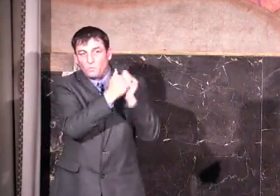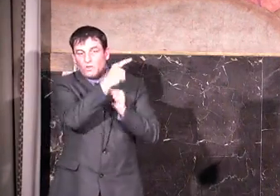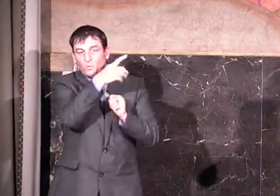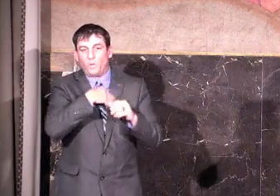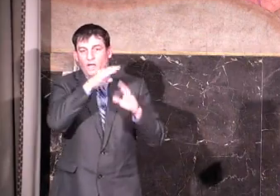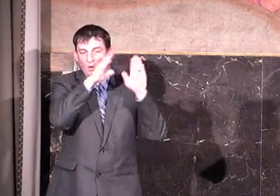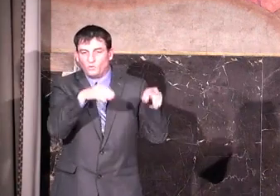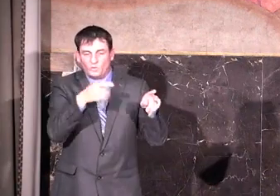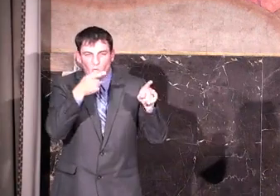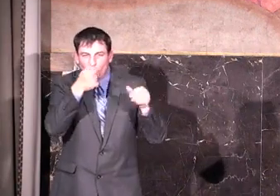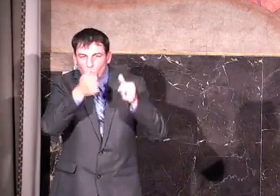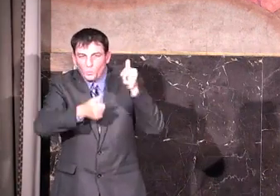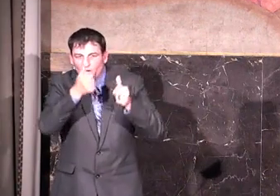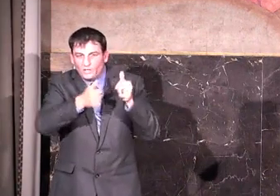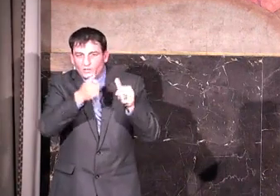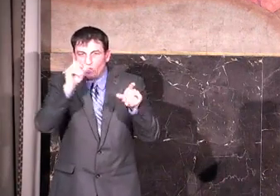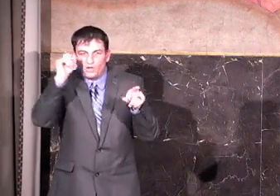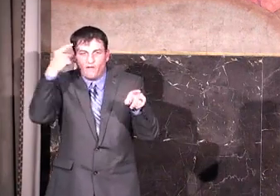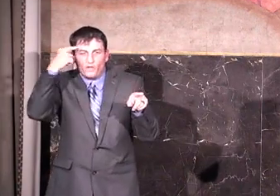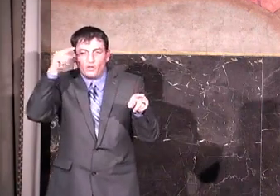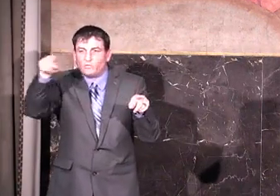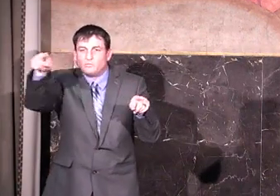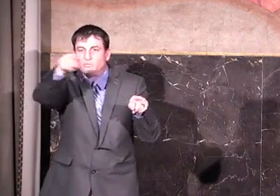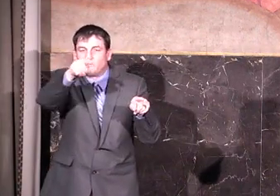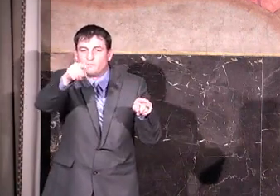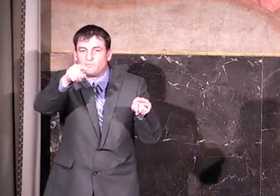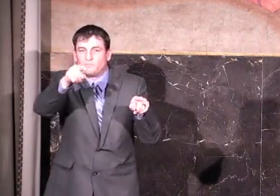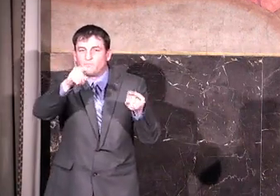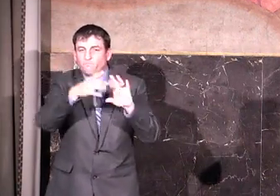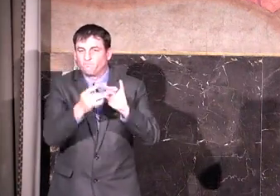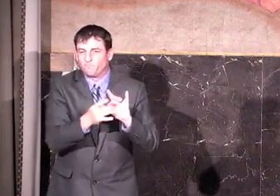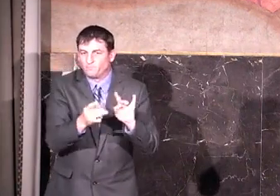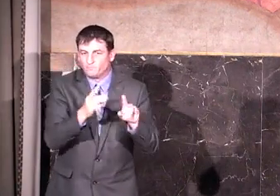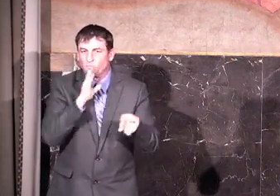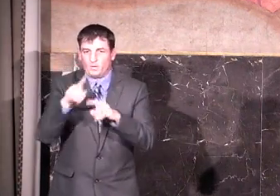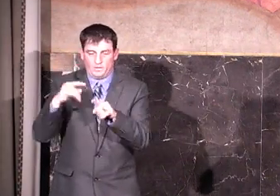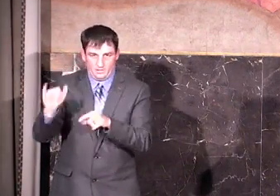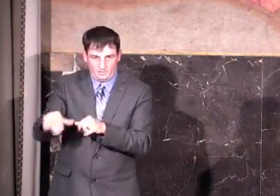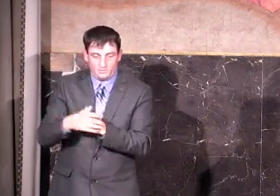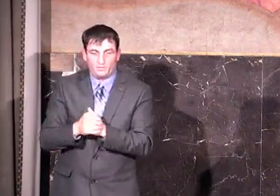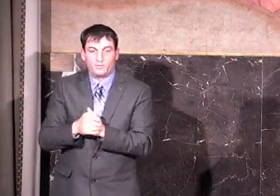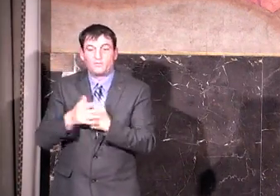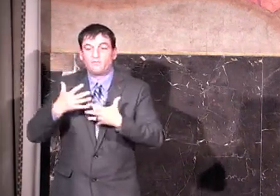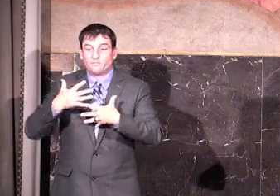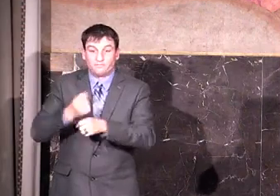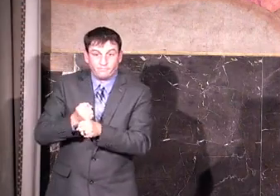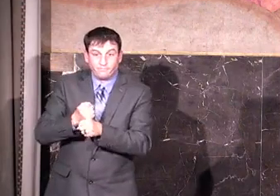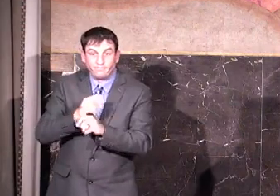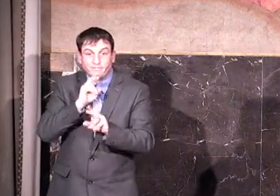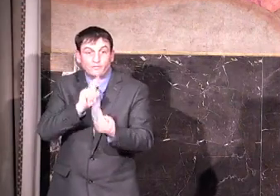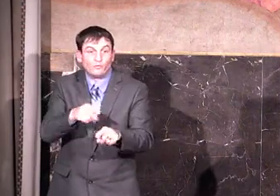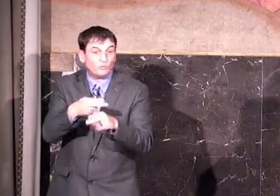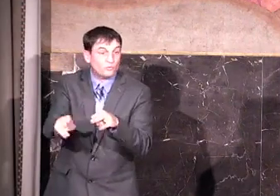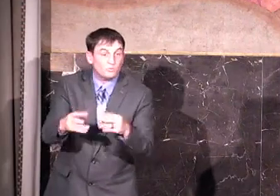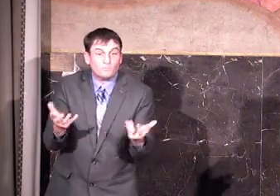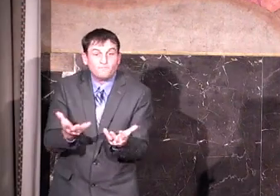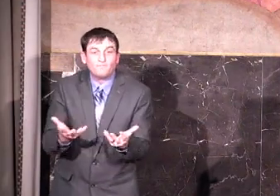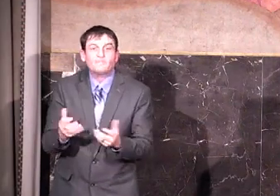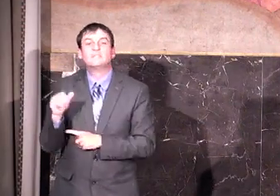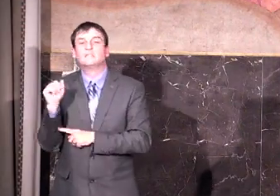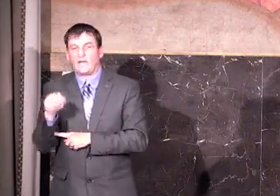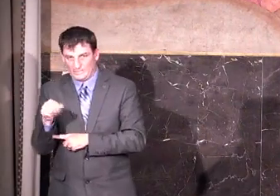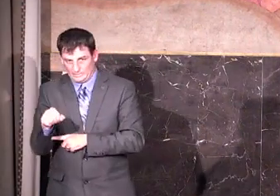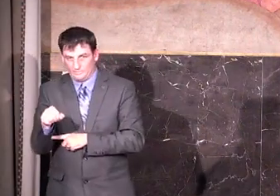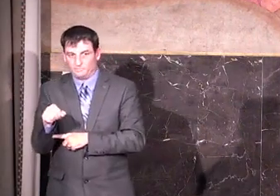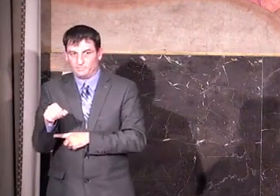can't remember now which governor it was who briefed. And the short answer is yes, and we're